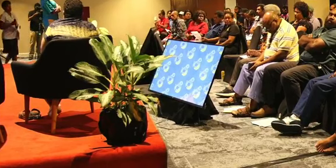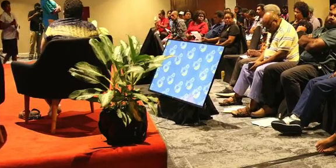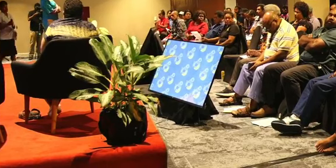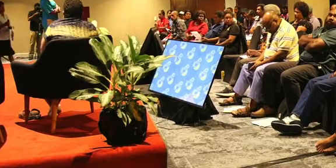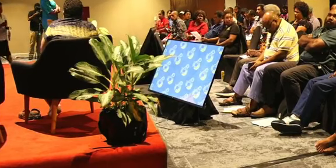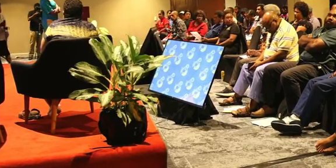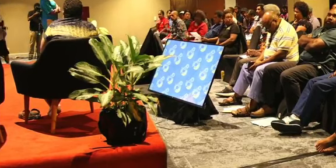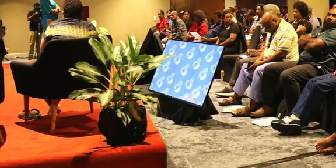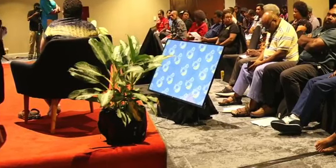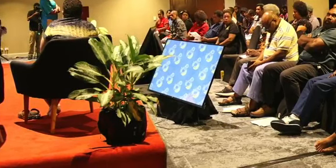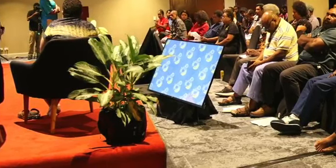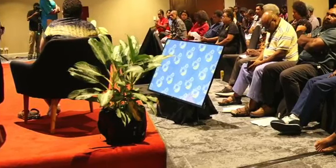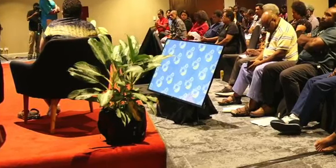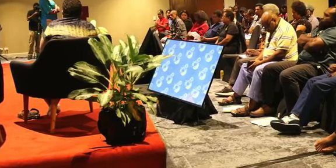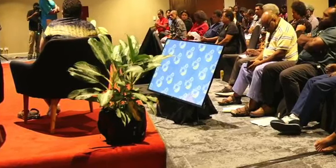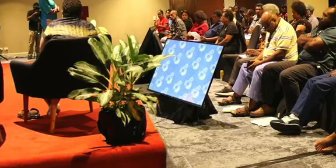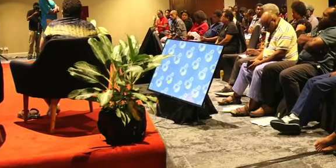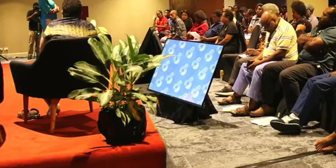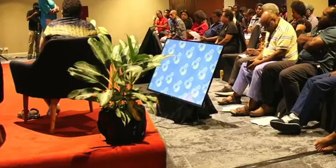My question, I think